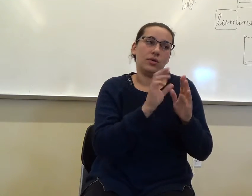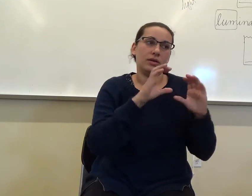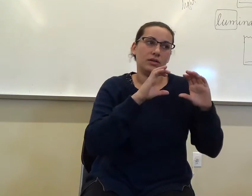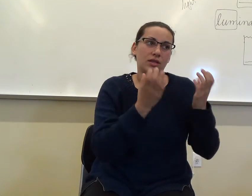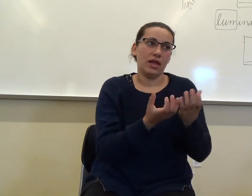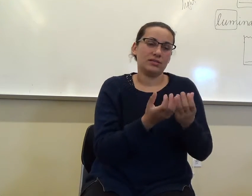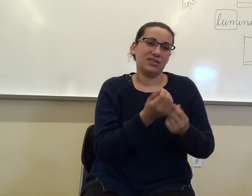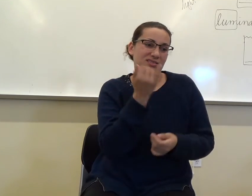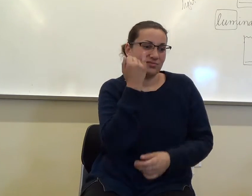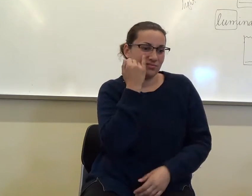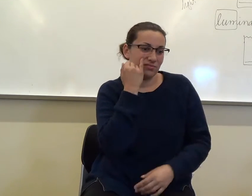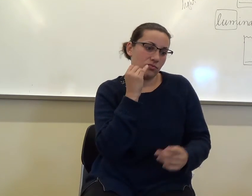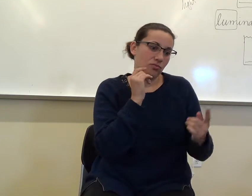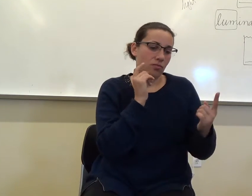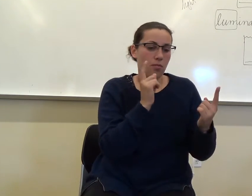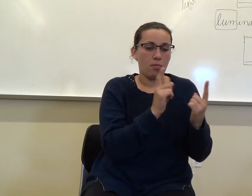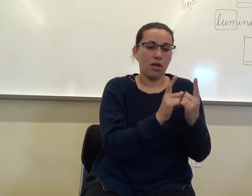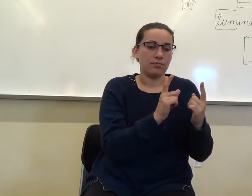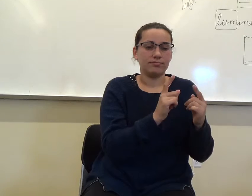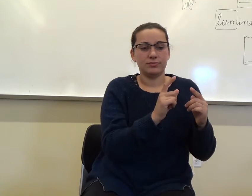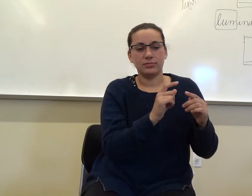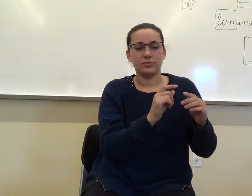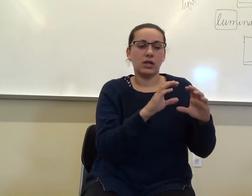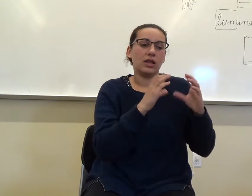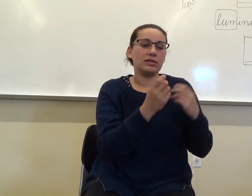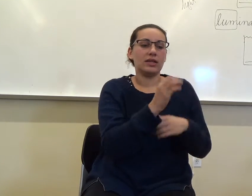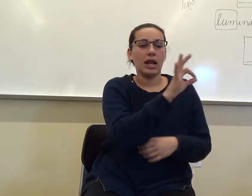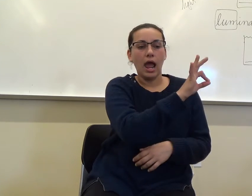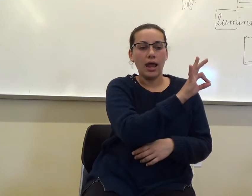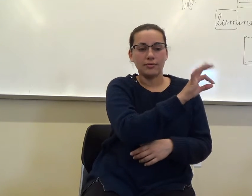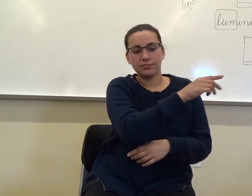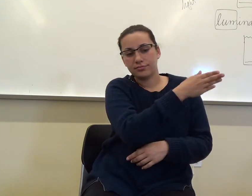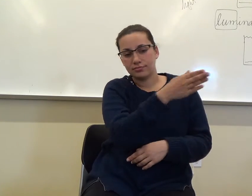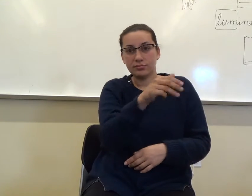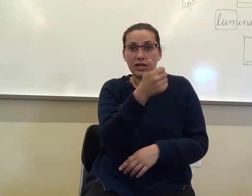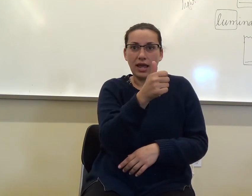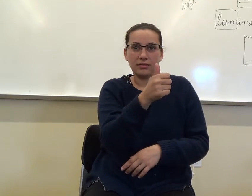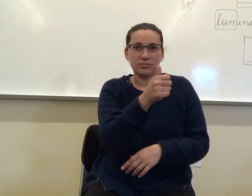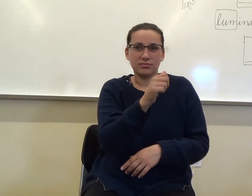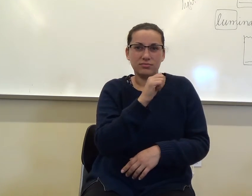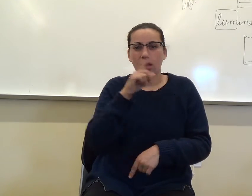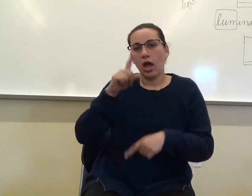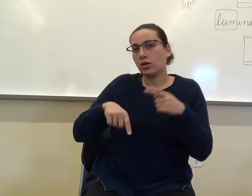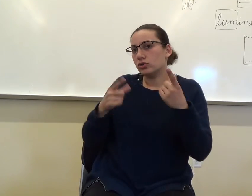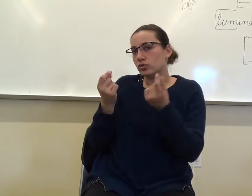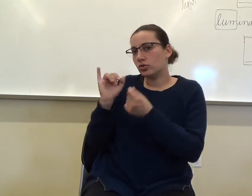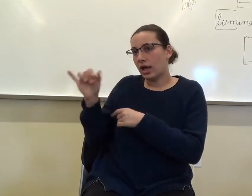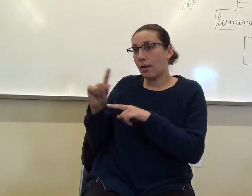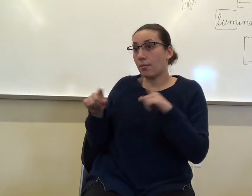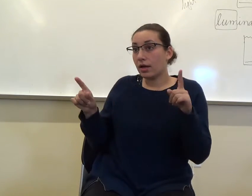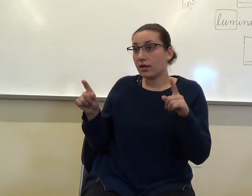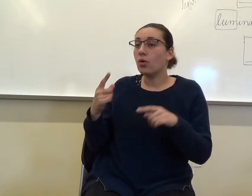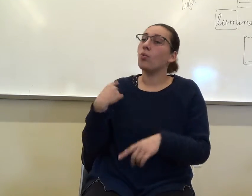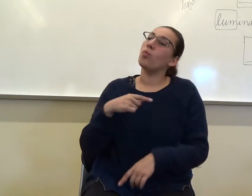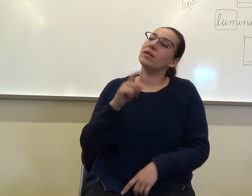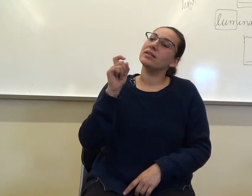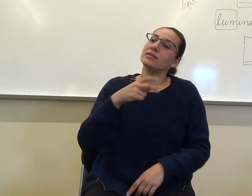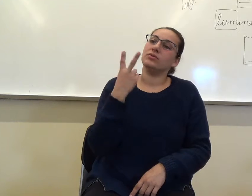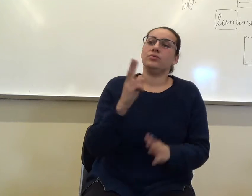from 9 to 10, I wouldn't be able to do this because we need the room for 2 hours. But on this week, even these classes that meet in